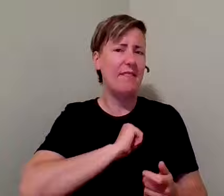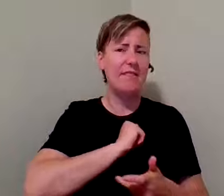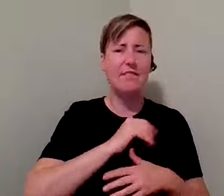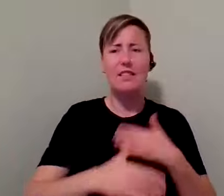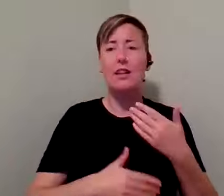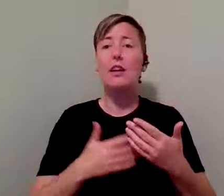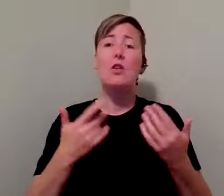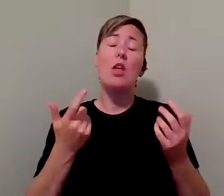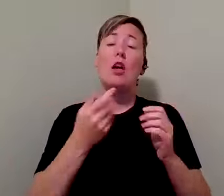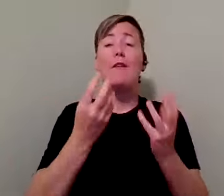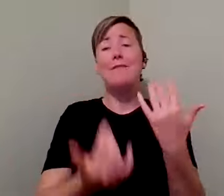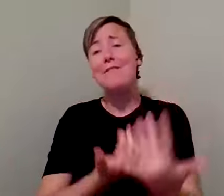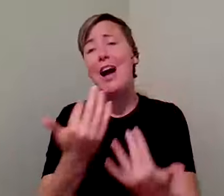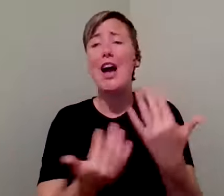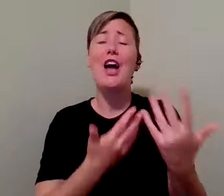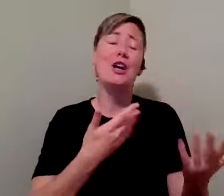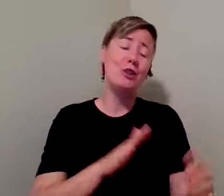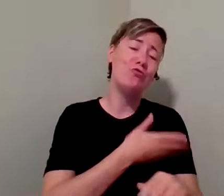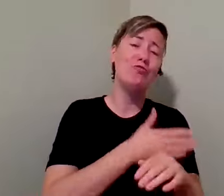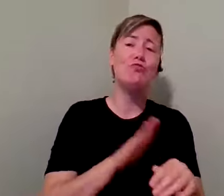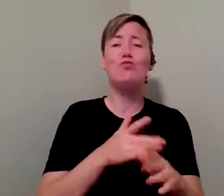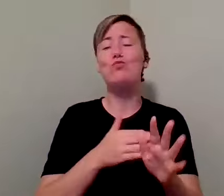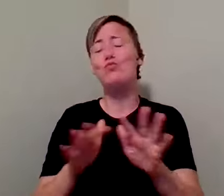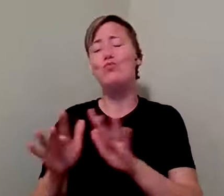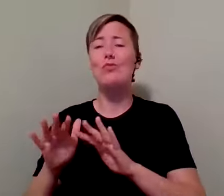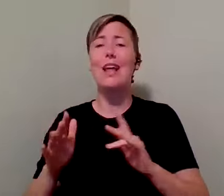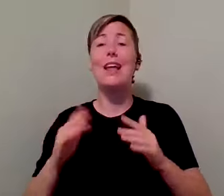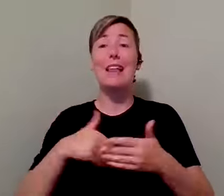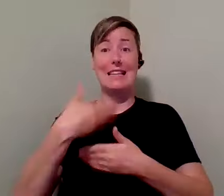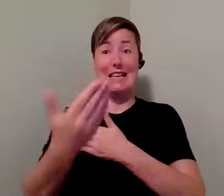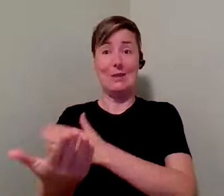campfire. The next morning, hiking down to the railhead to take the train back to Bombay,